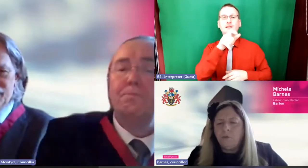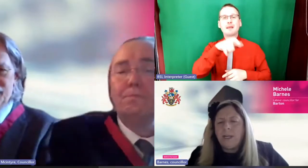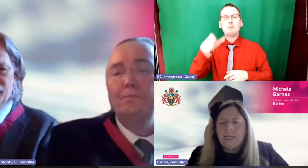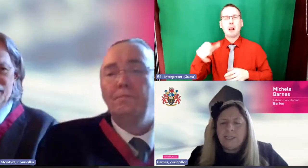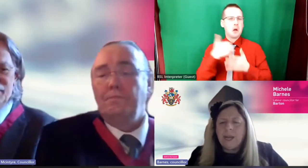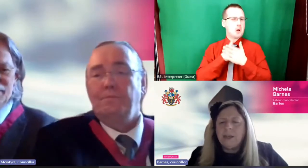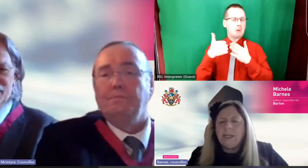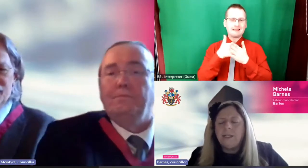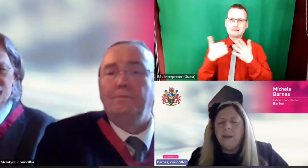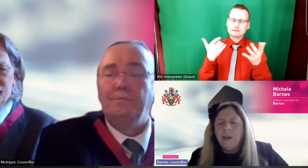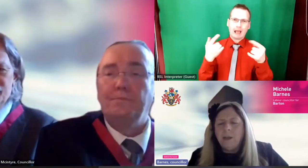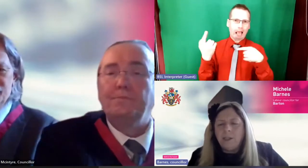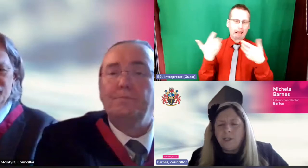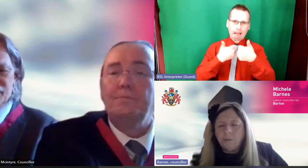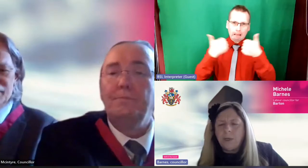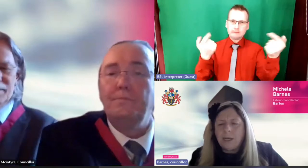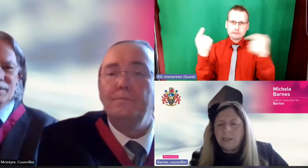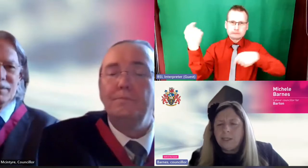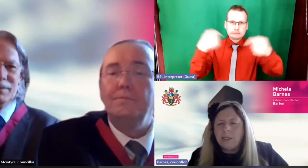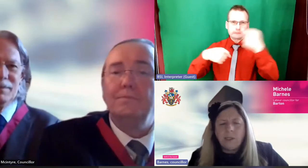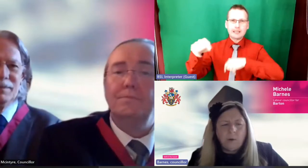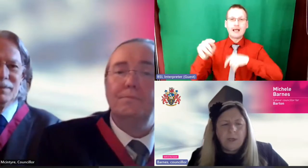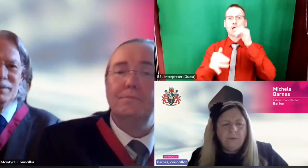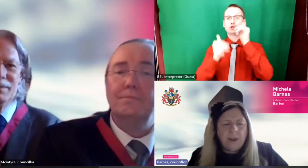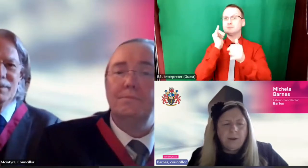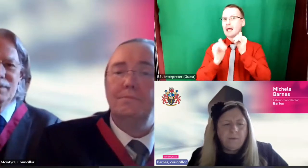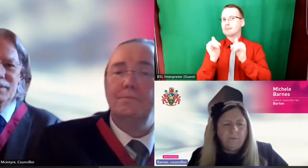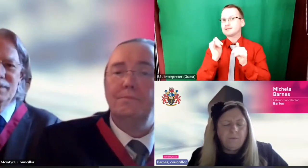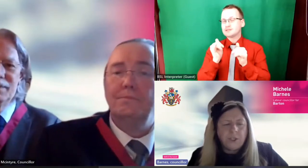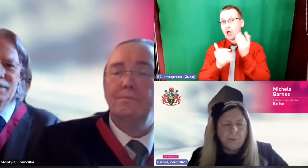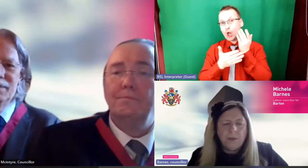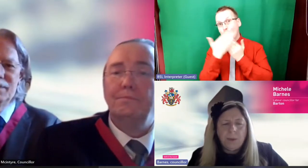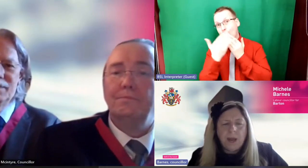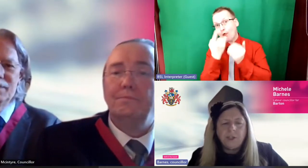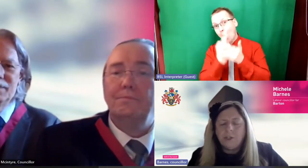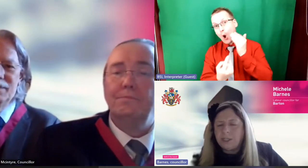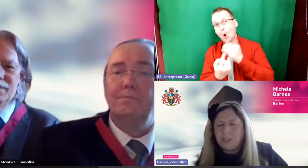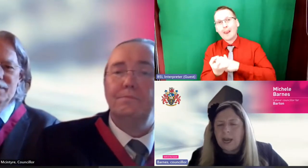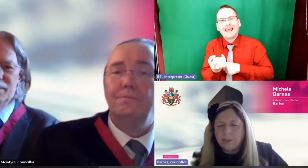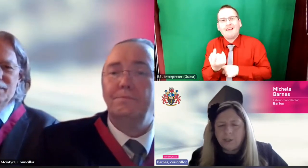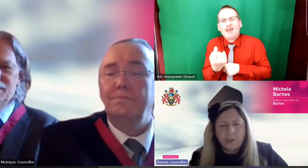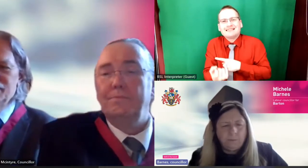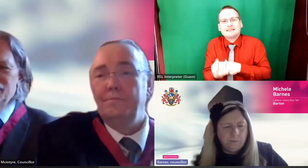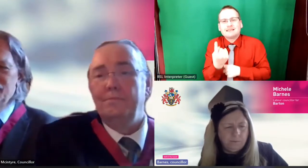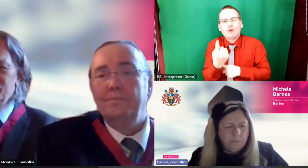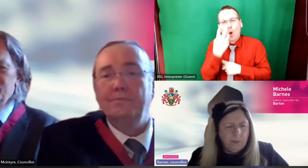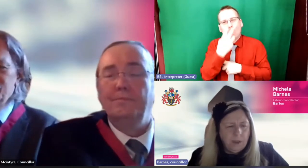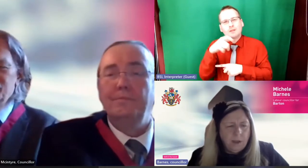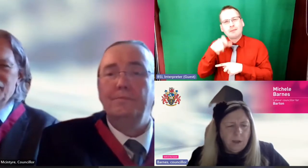always greatly attended, and in some cases is the only event for some of the pensioners to get to.